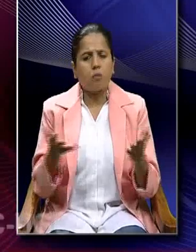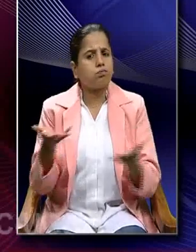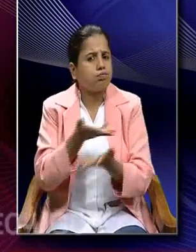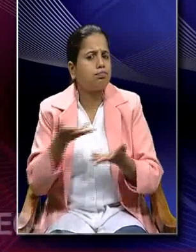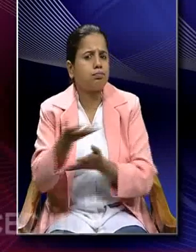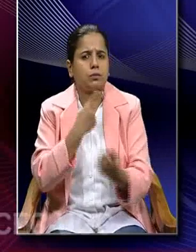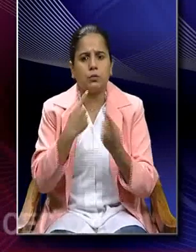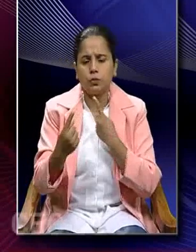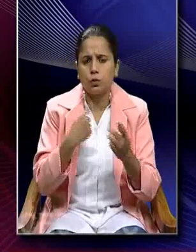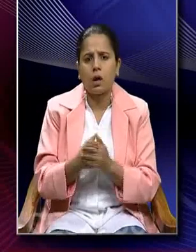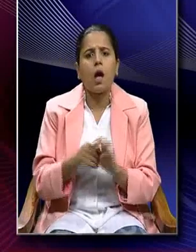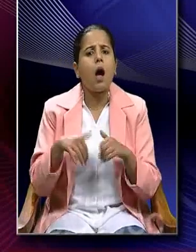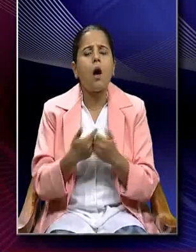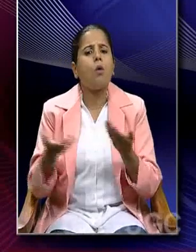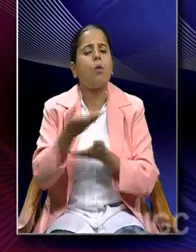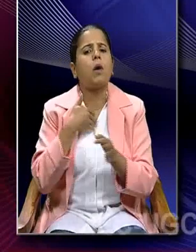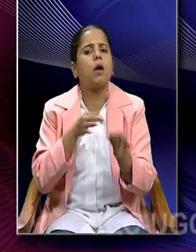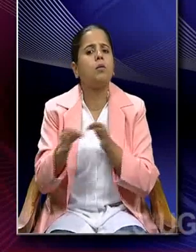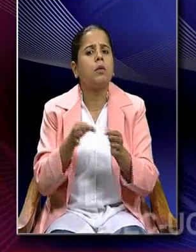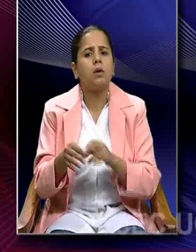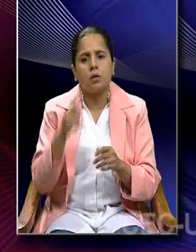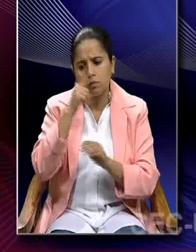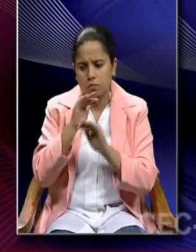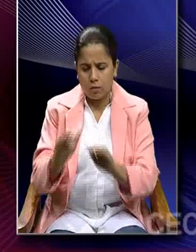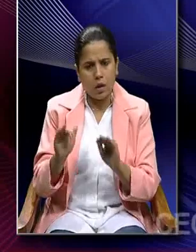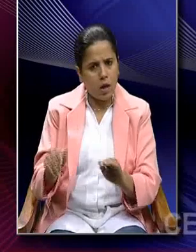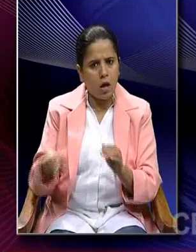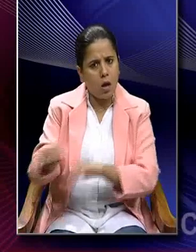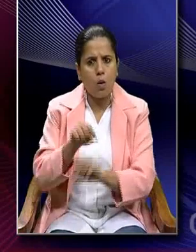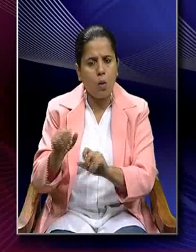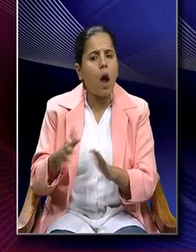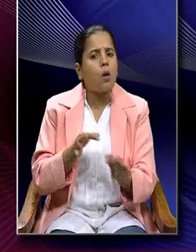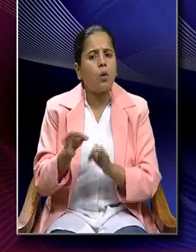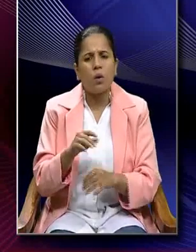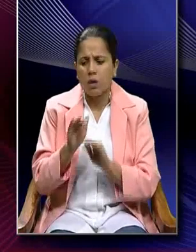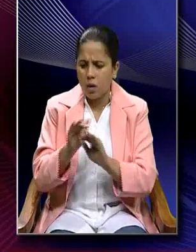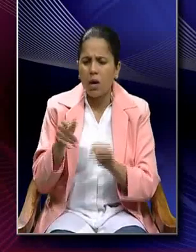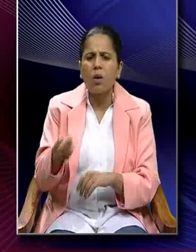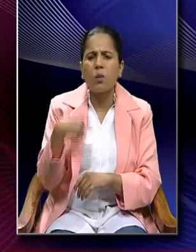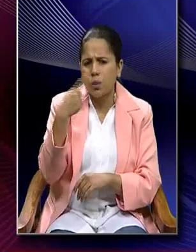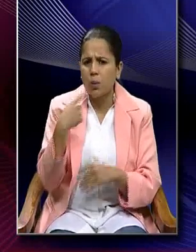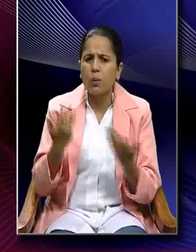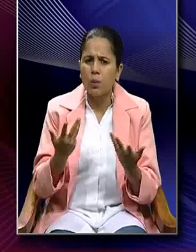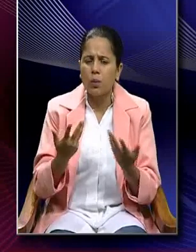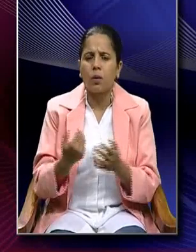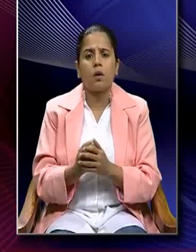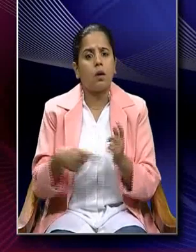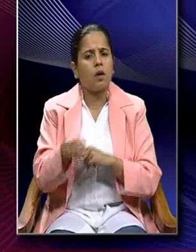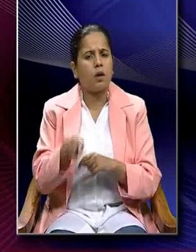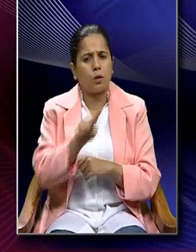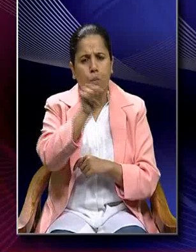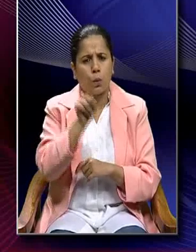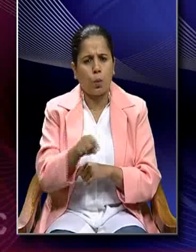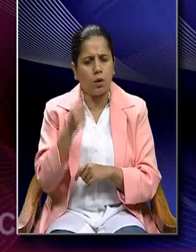on how do we define the girl child? Who is the girl child? The question that